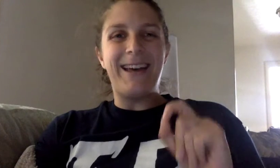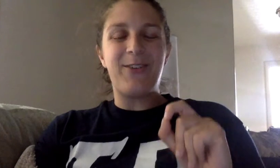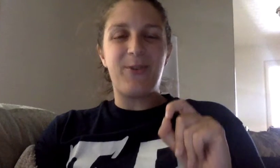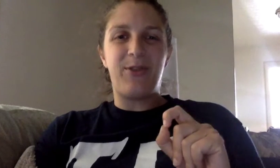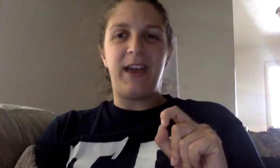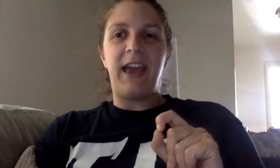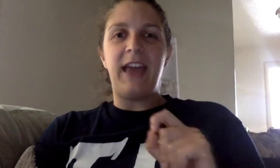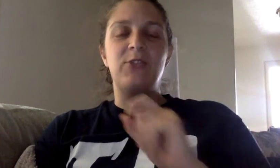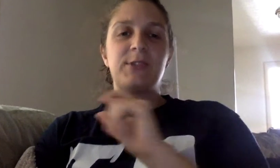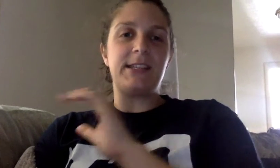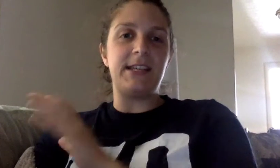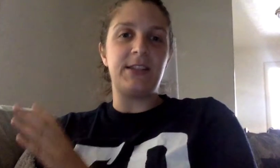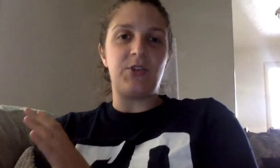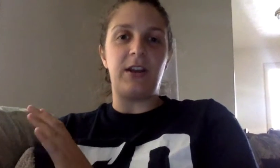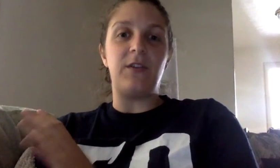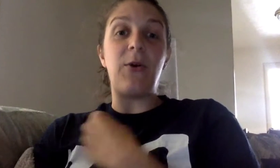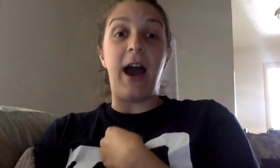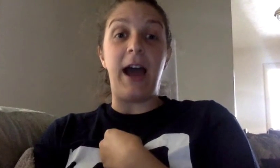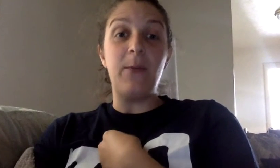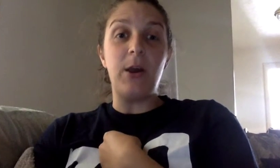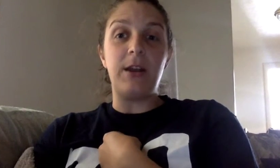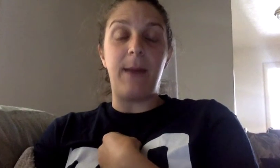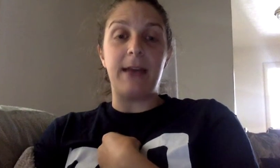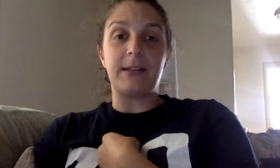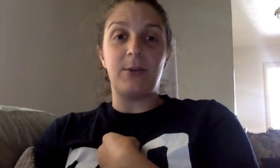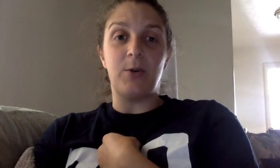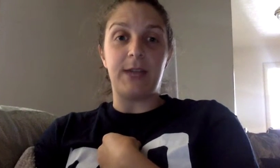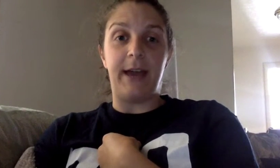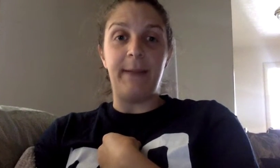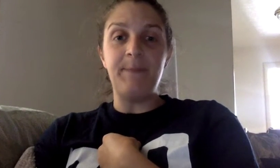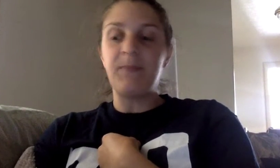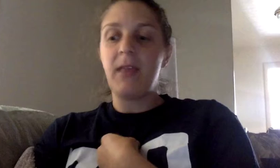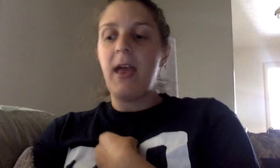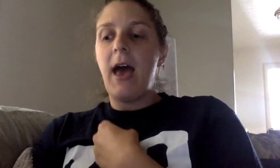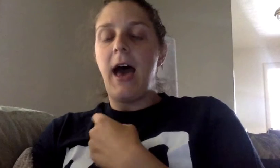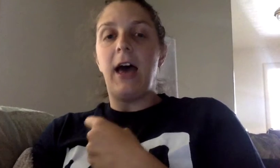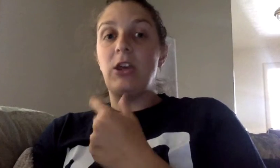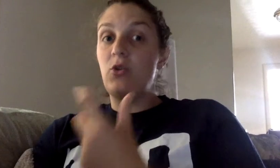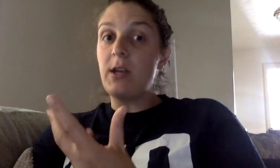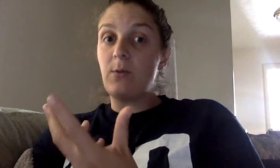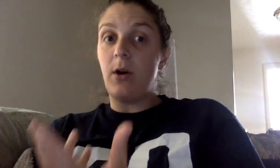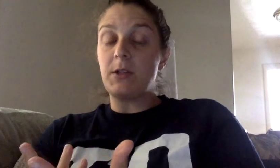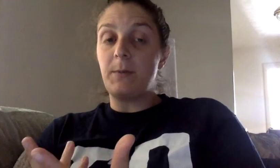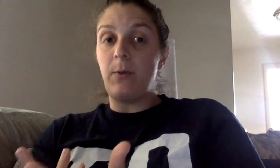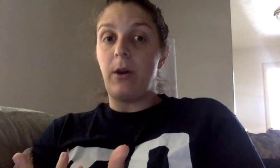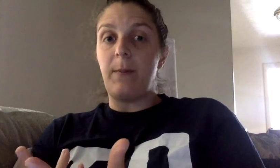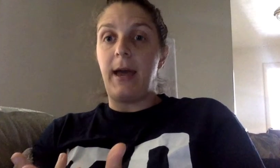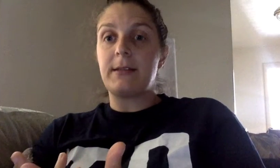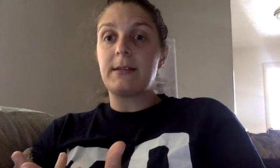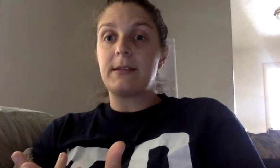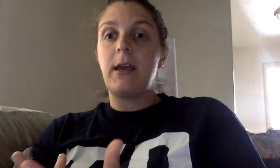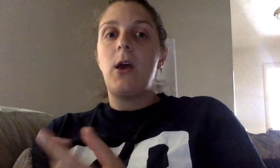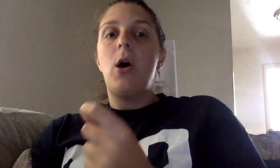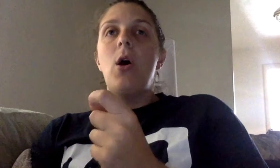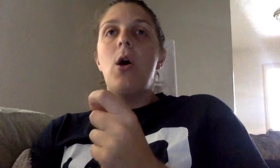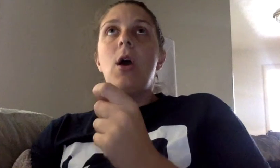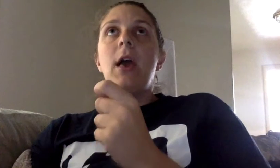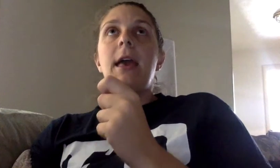Another thing, and you'll see in the training video, I am wearing a mask the whole time. You guys will also be wearing a mask. It